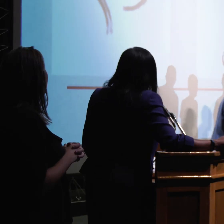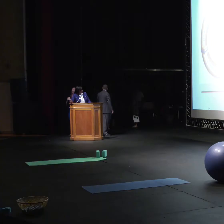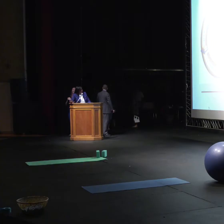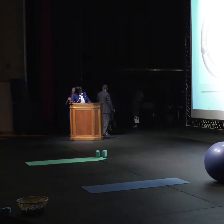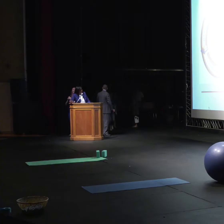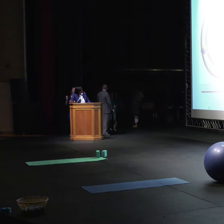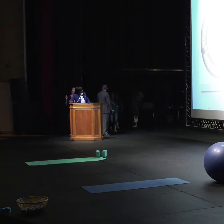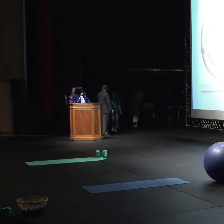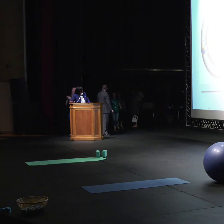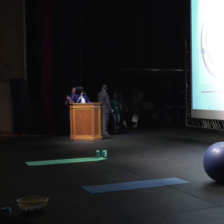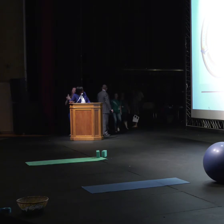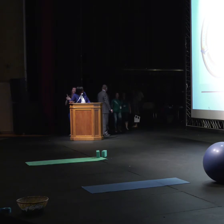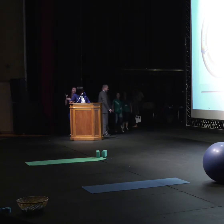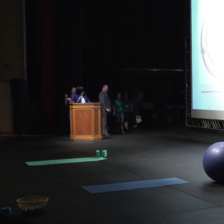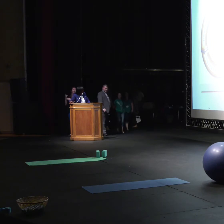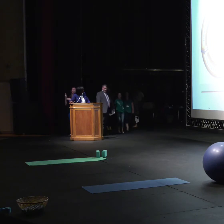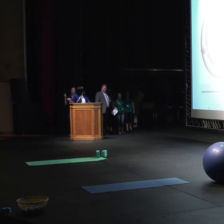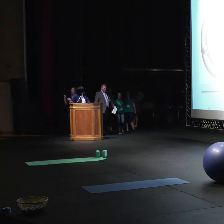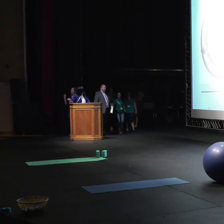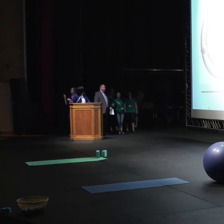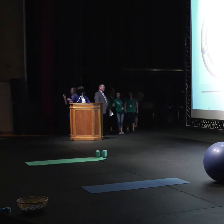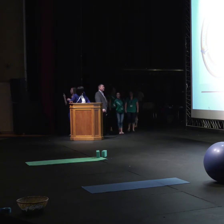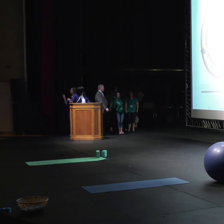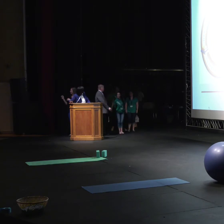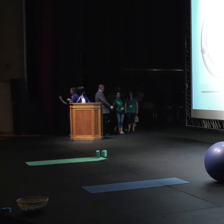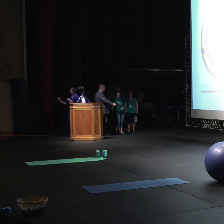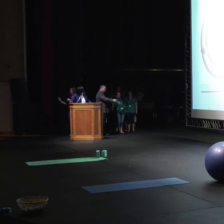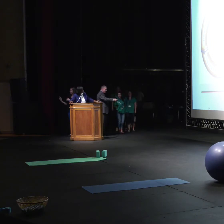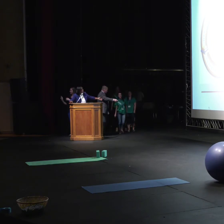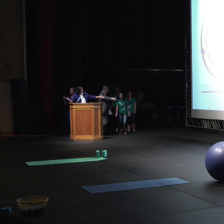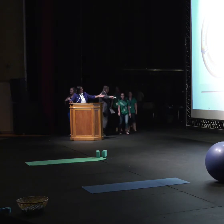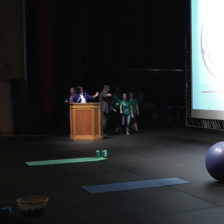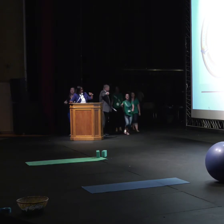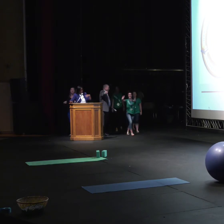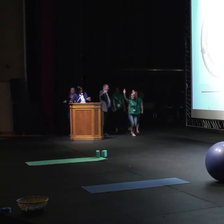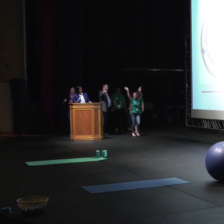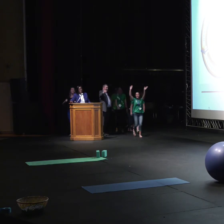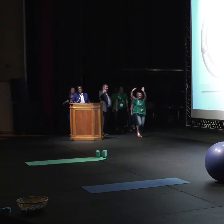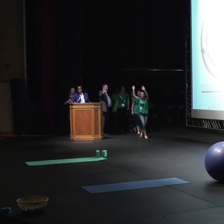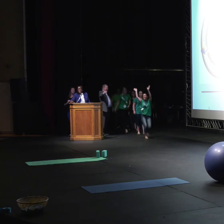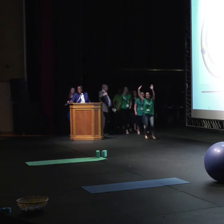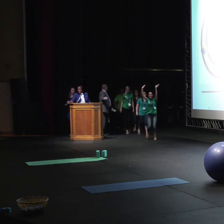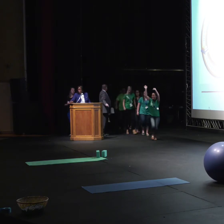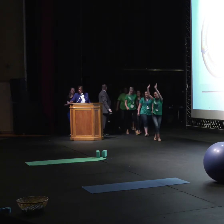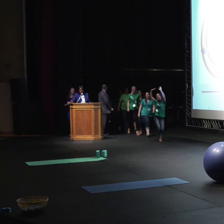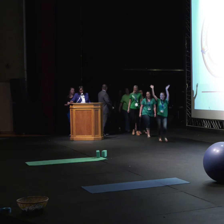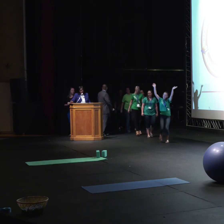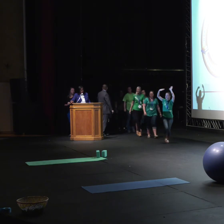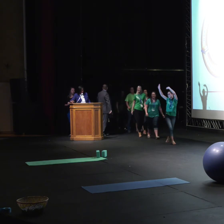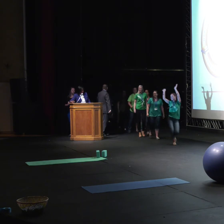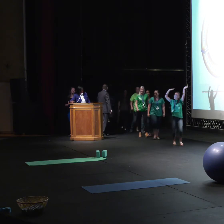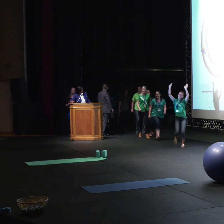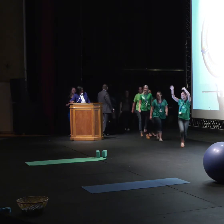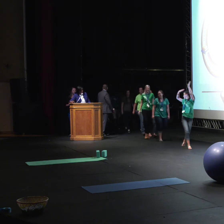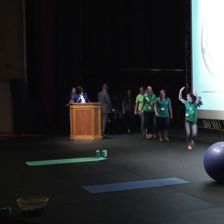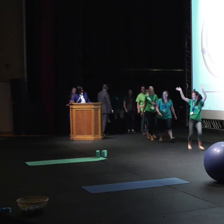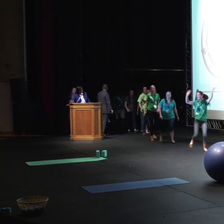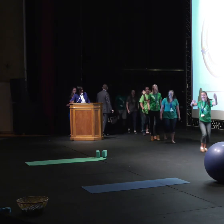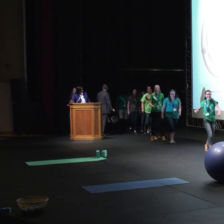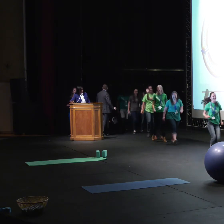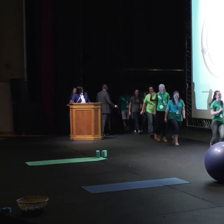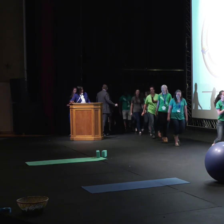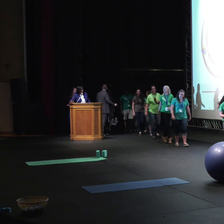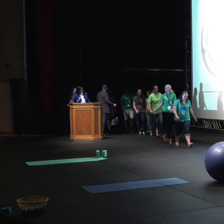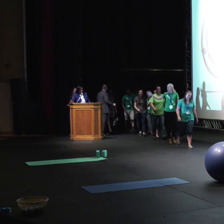All right, so my Hutchison folks, come on out. There we go. And we're going to go out of order. Who's